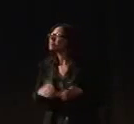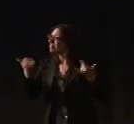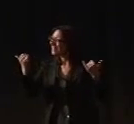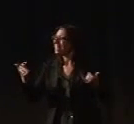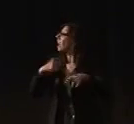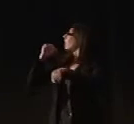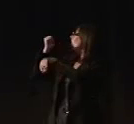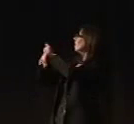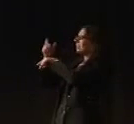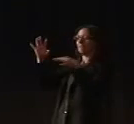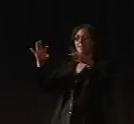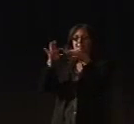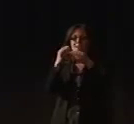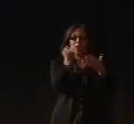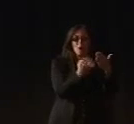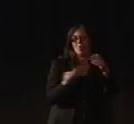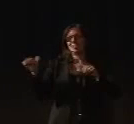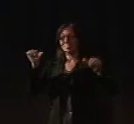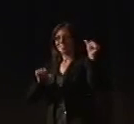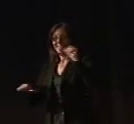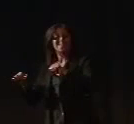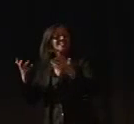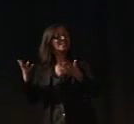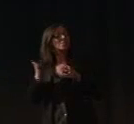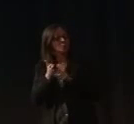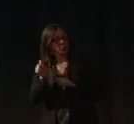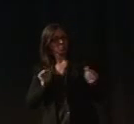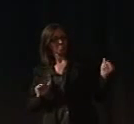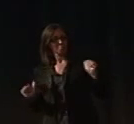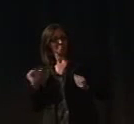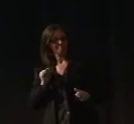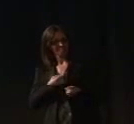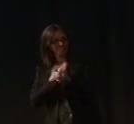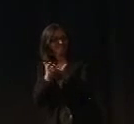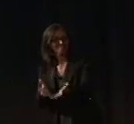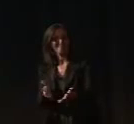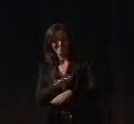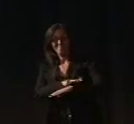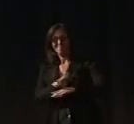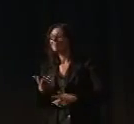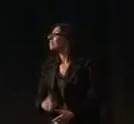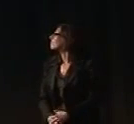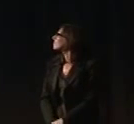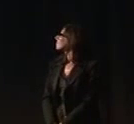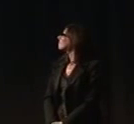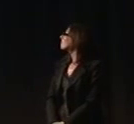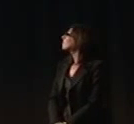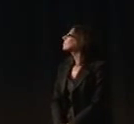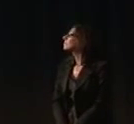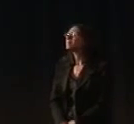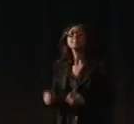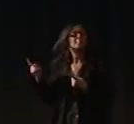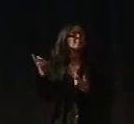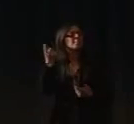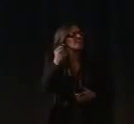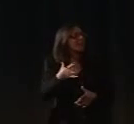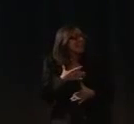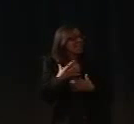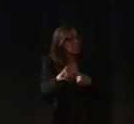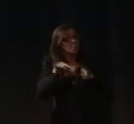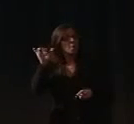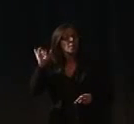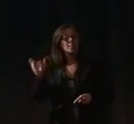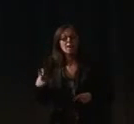on the stage, which interests us in this called Gaia Global Circus. And of course, what was very interesting was to